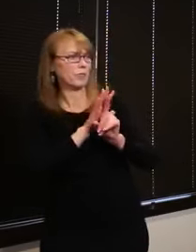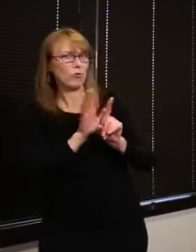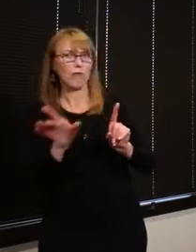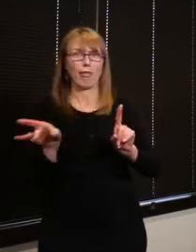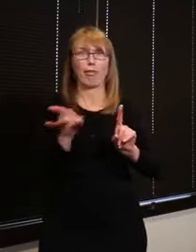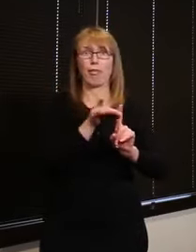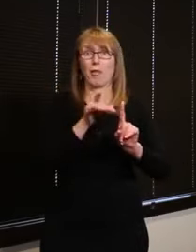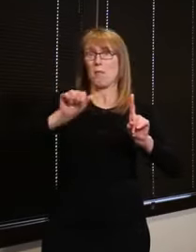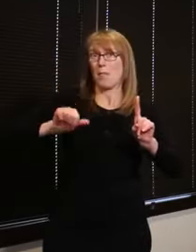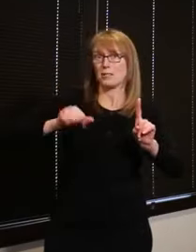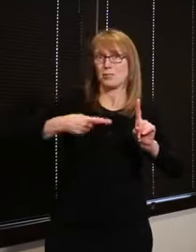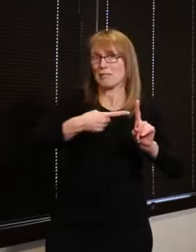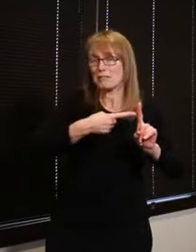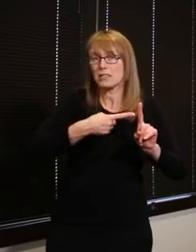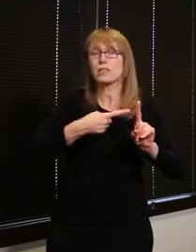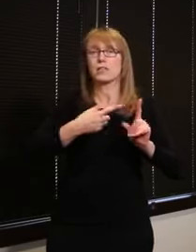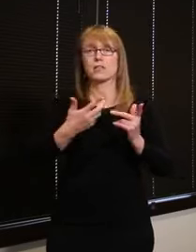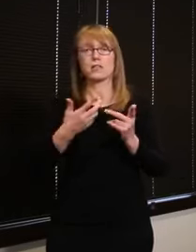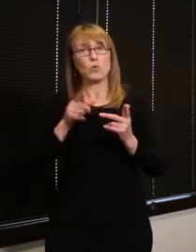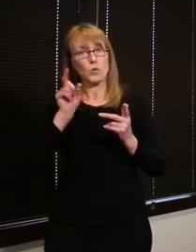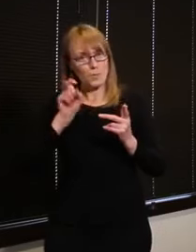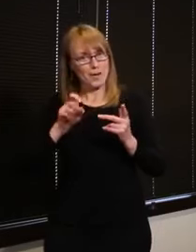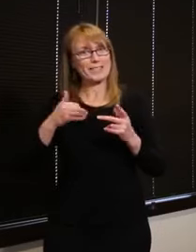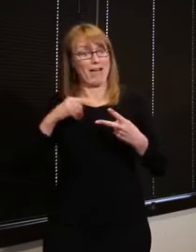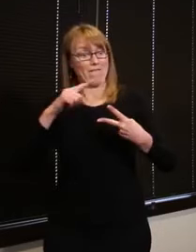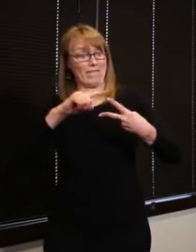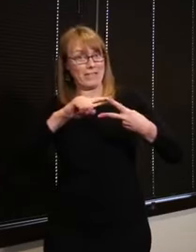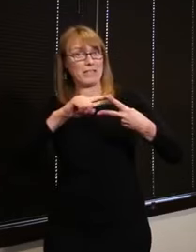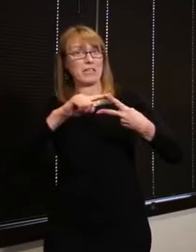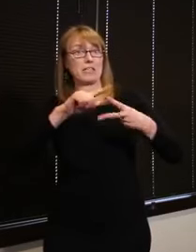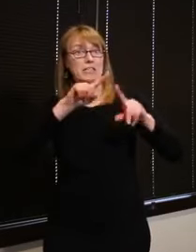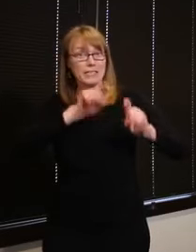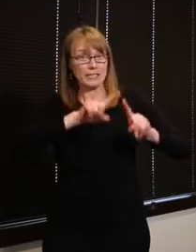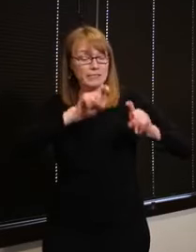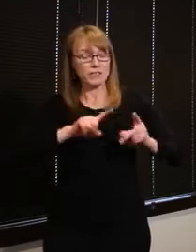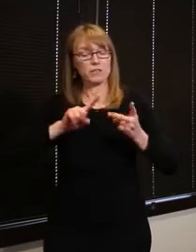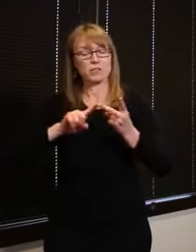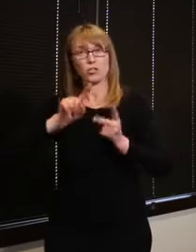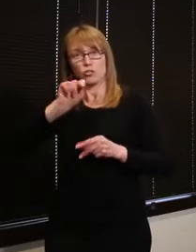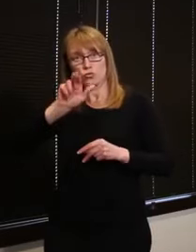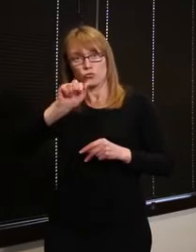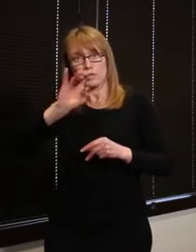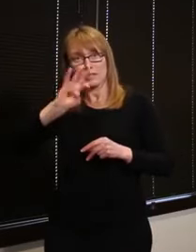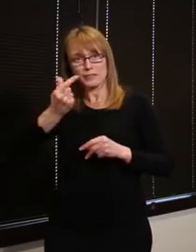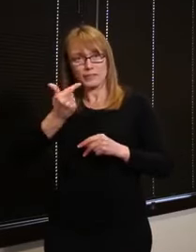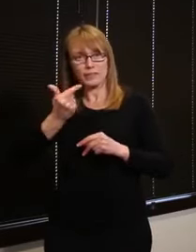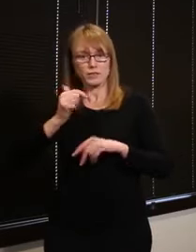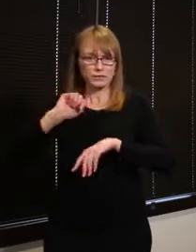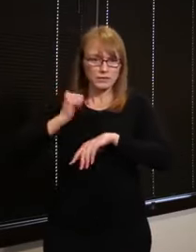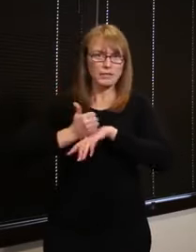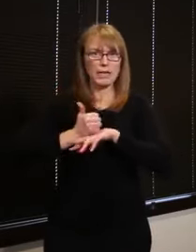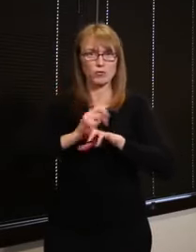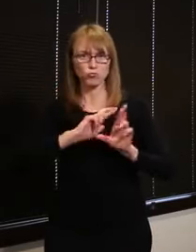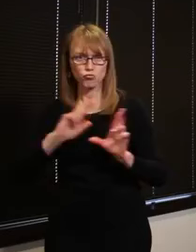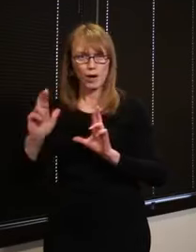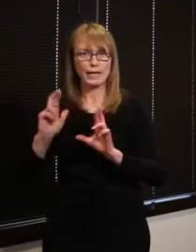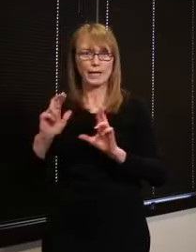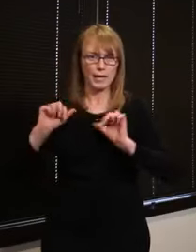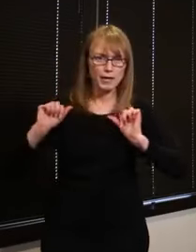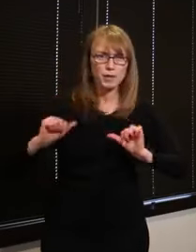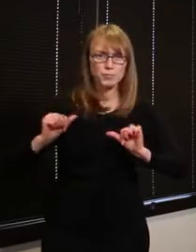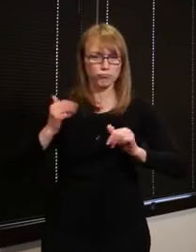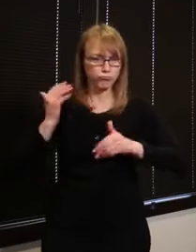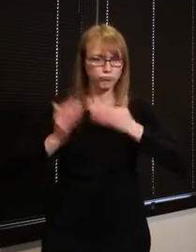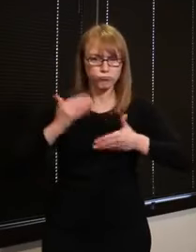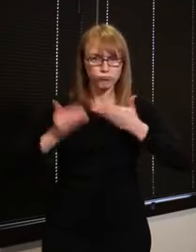be successful for once we do decide to relax those rules. When can or should